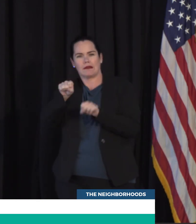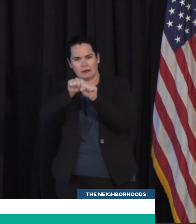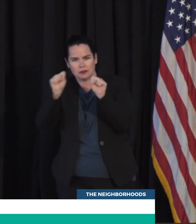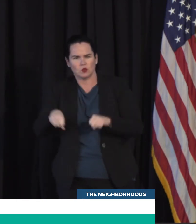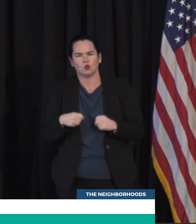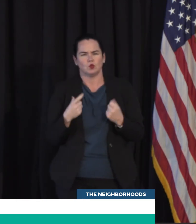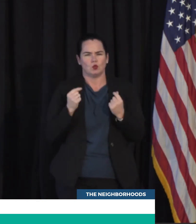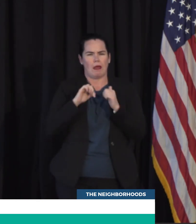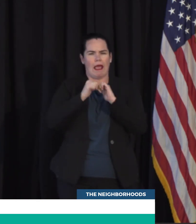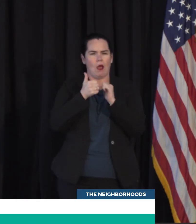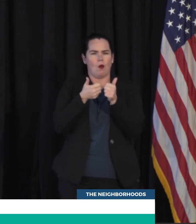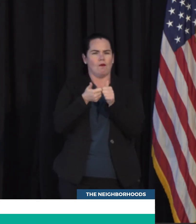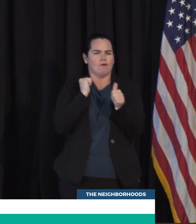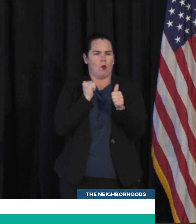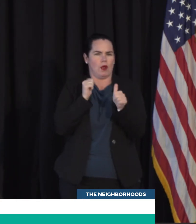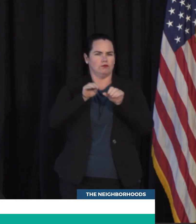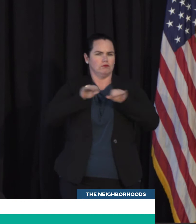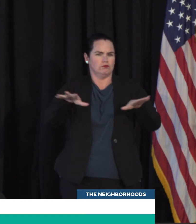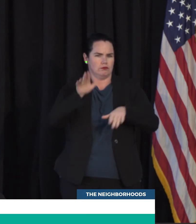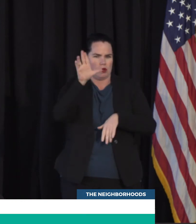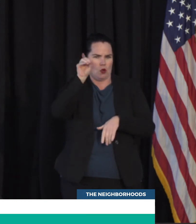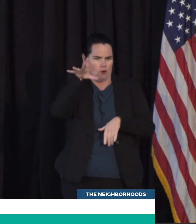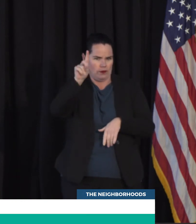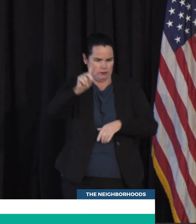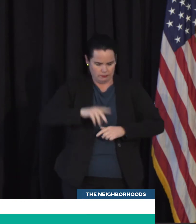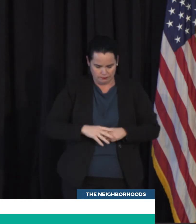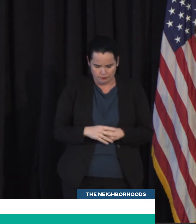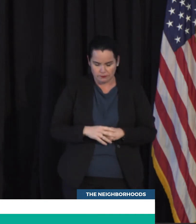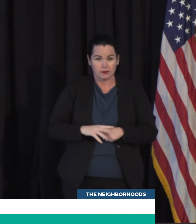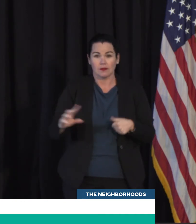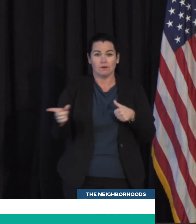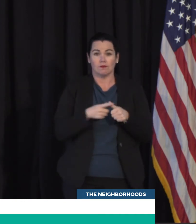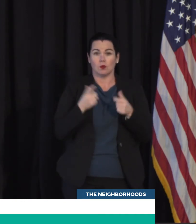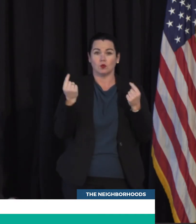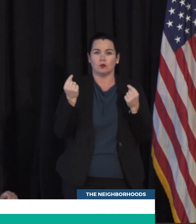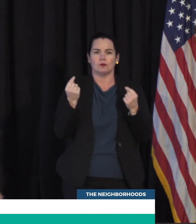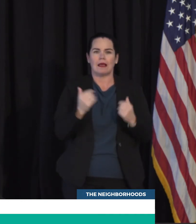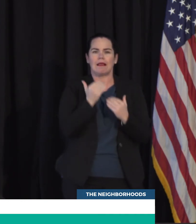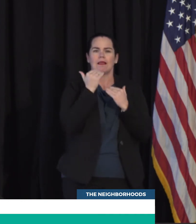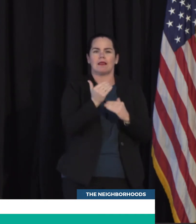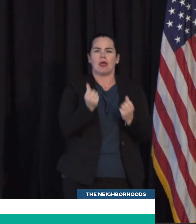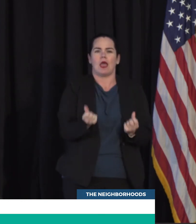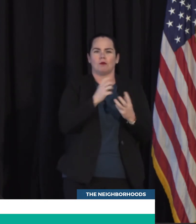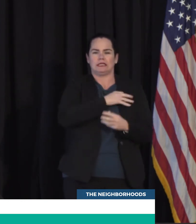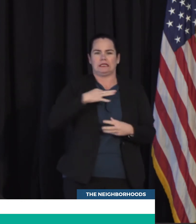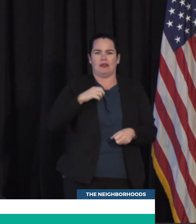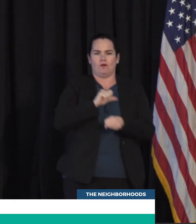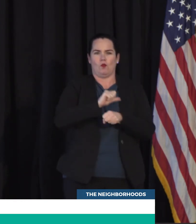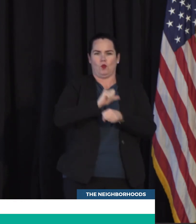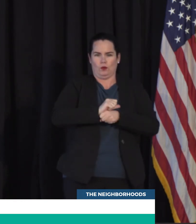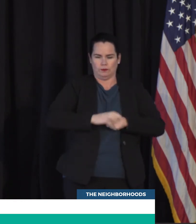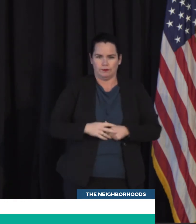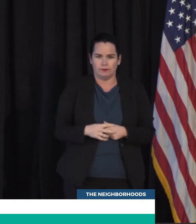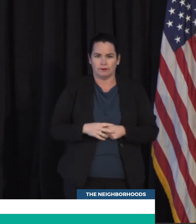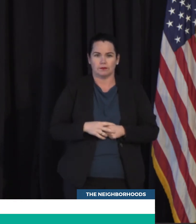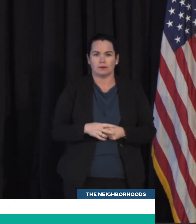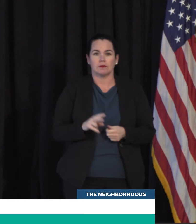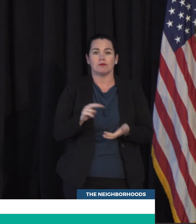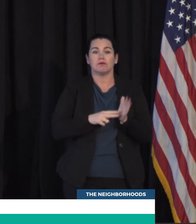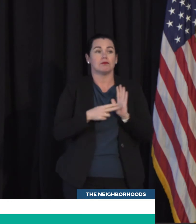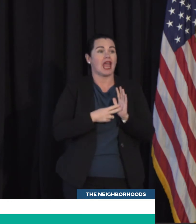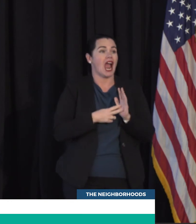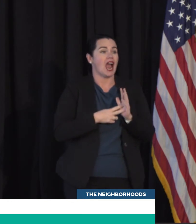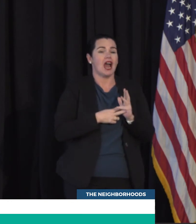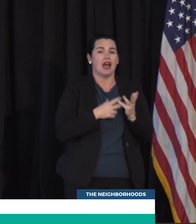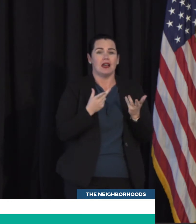prevent COVID-19. So the first is to restrict the number of workers on the premises. This essentially means reducing the